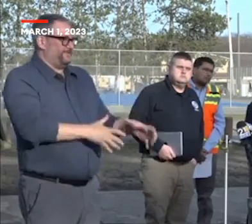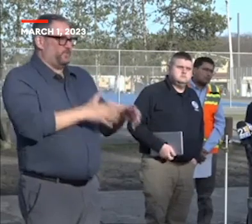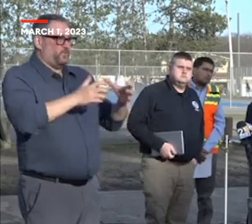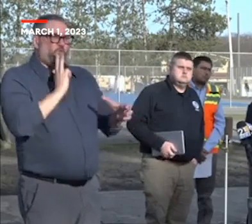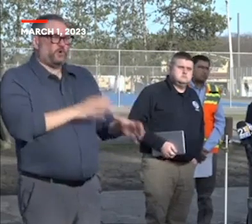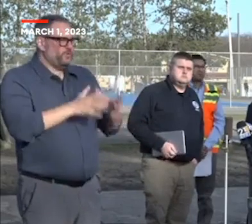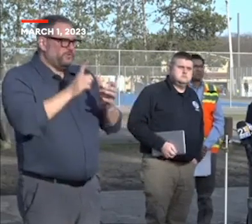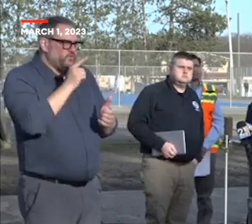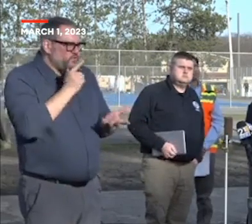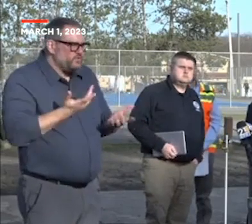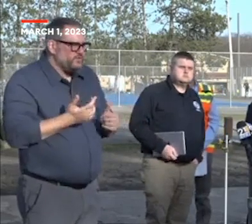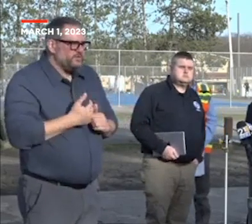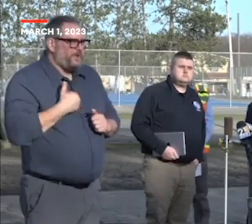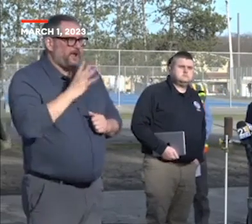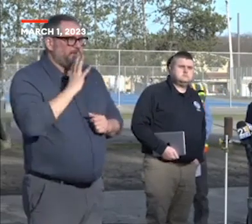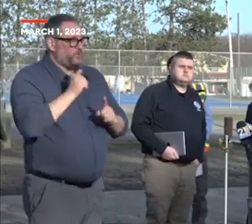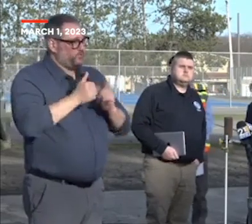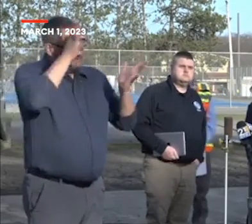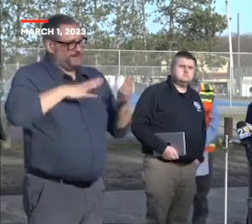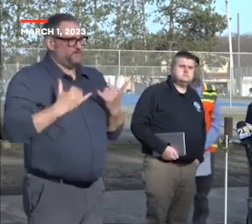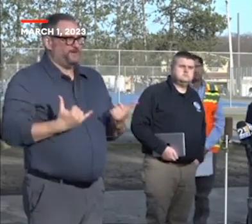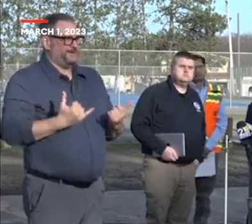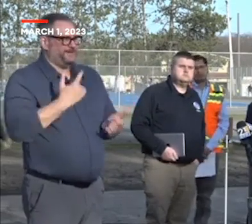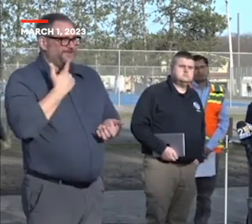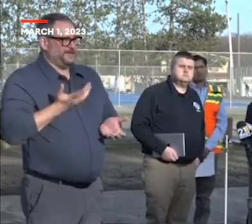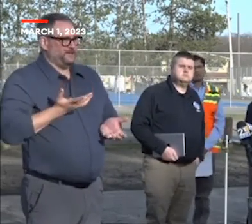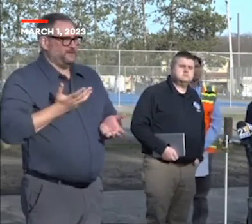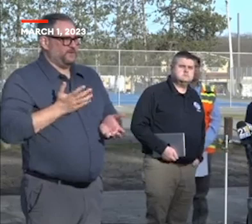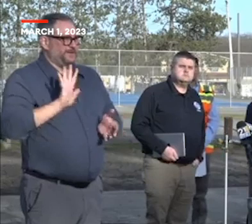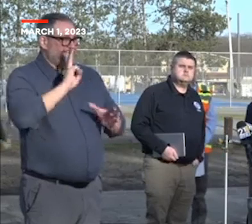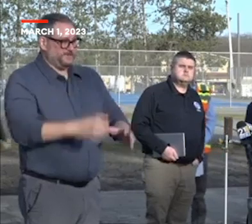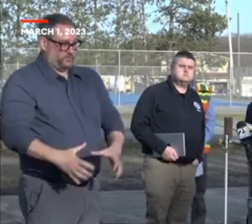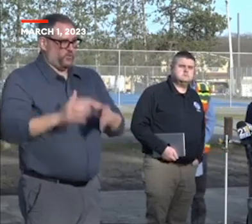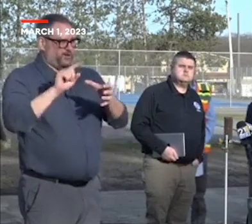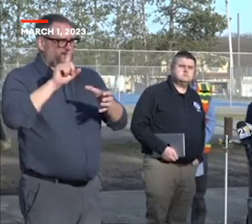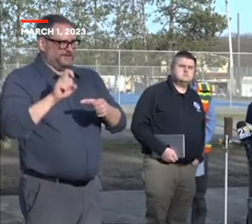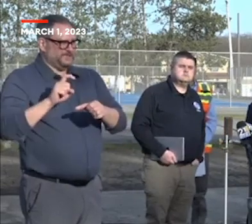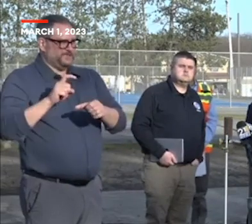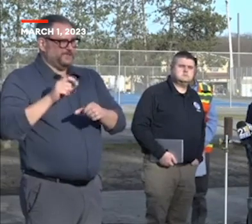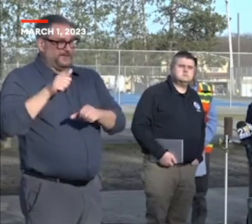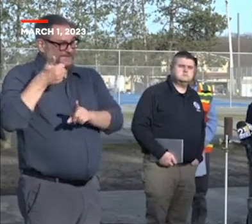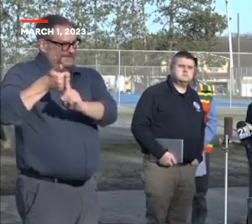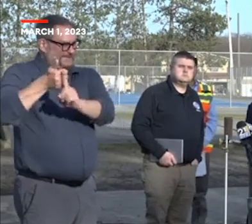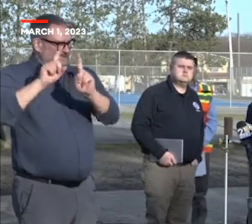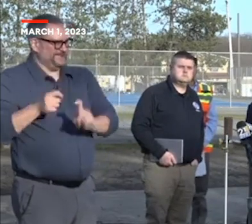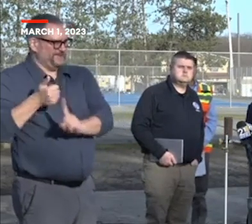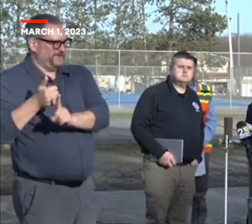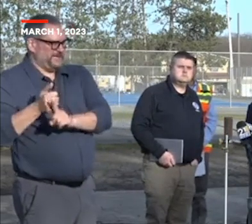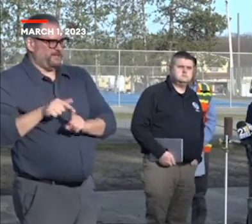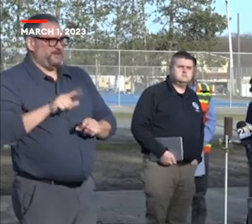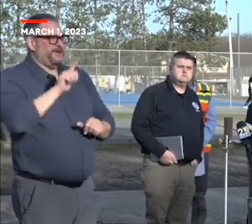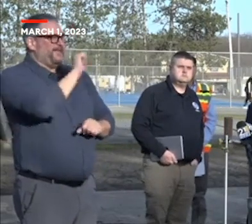I spoke to a gentleman today who said that he got his well tested early on himself, and the lab told him that there is